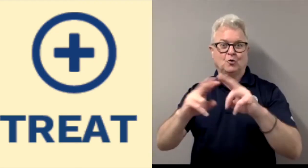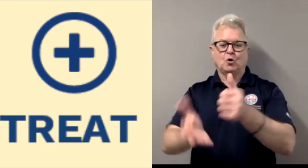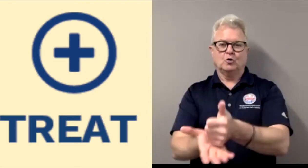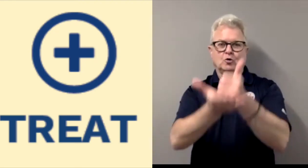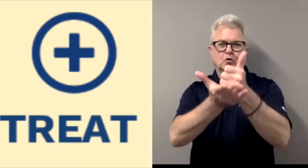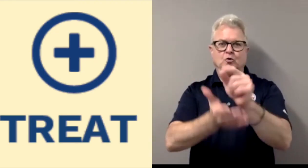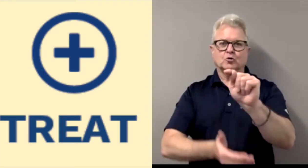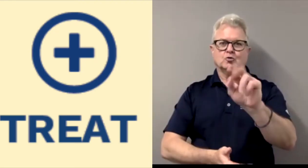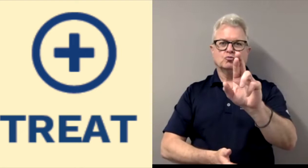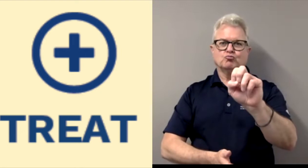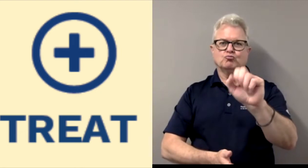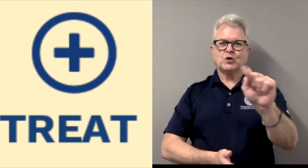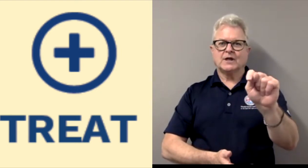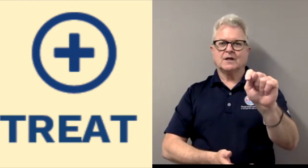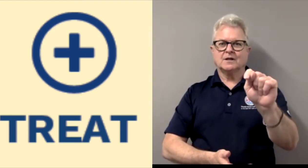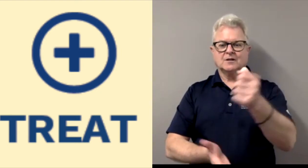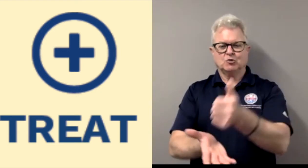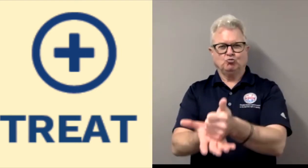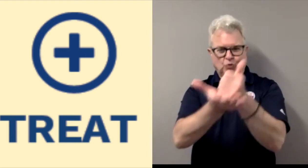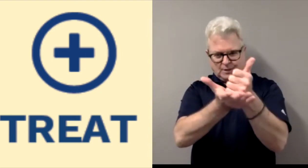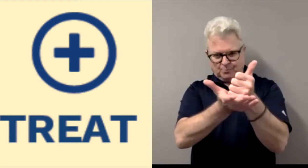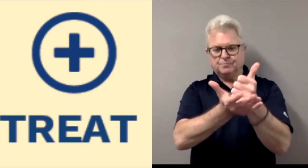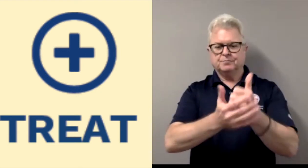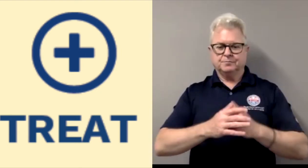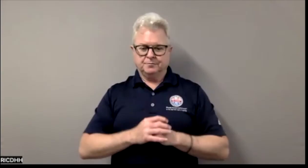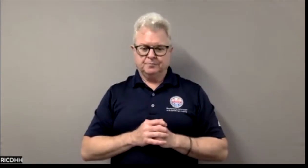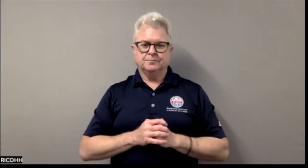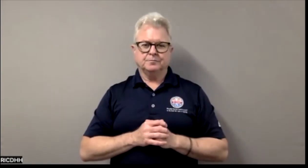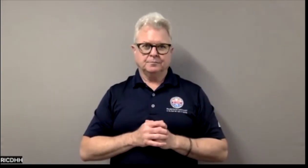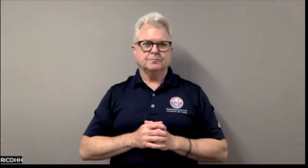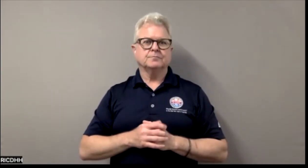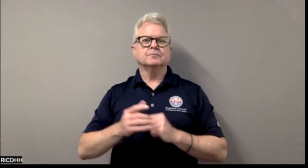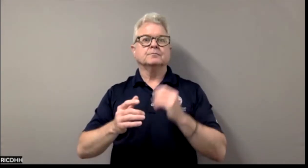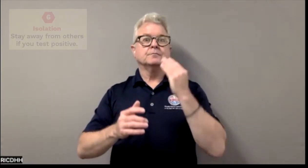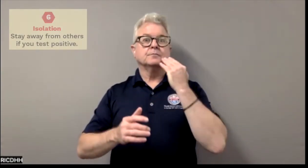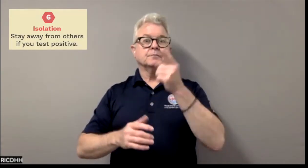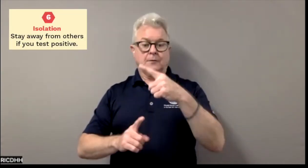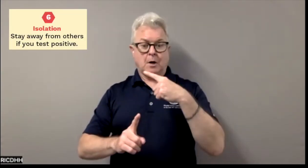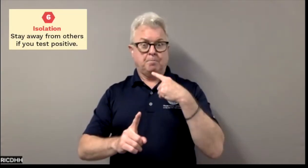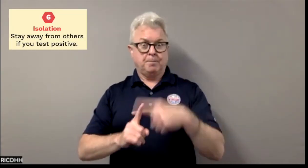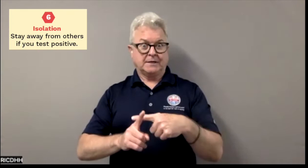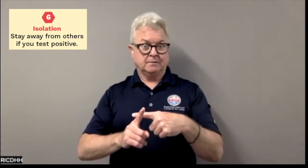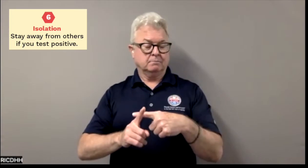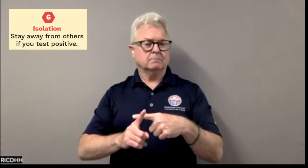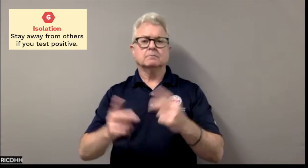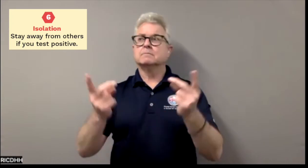The third category is treatment, which contains tools number 6 and 7.